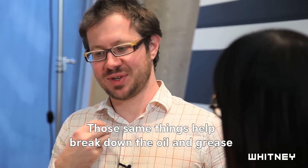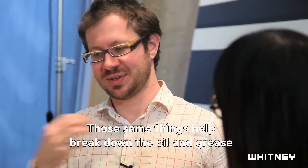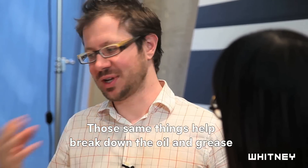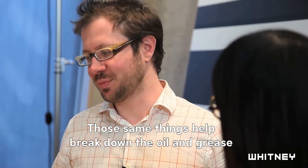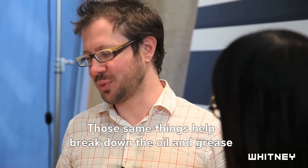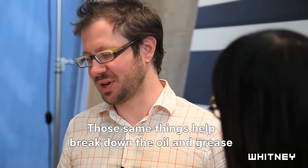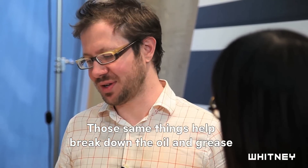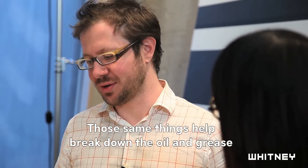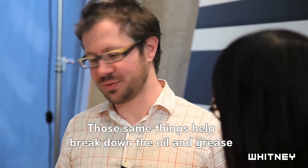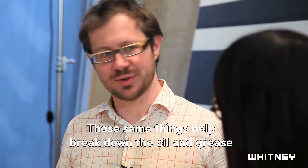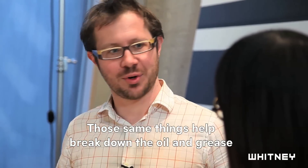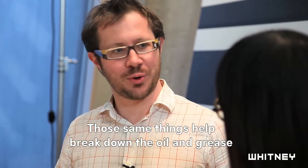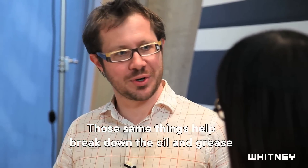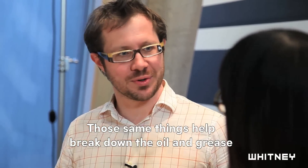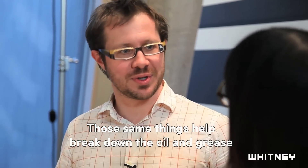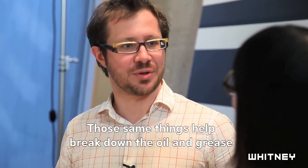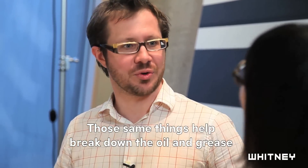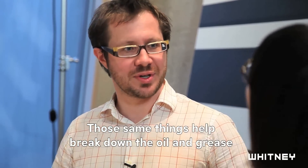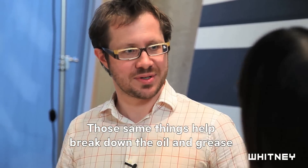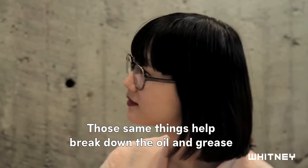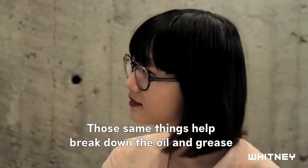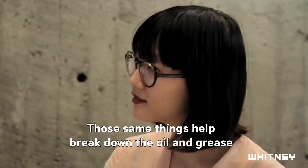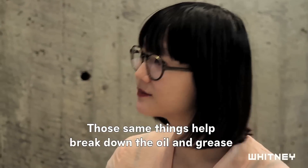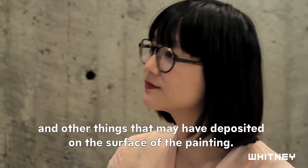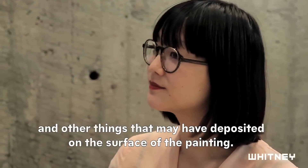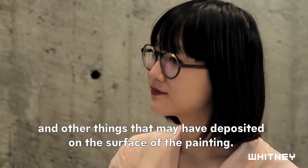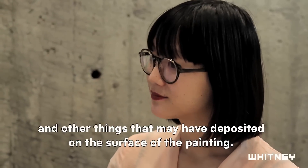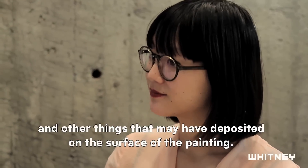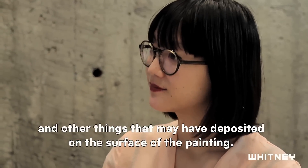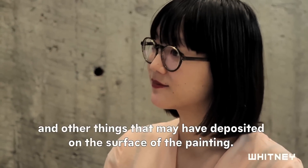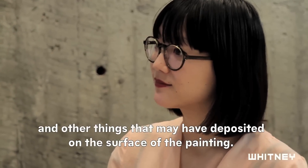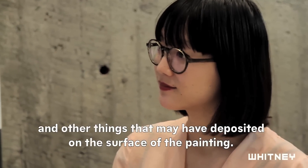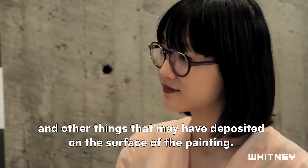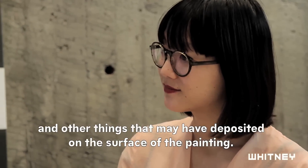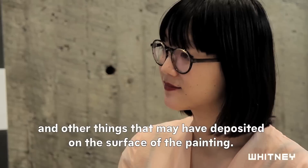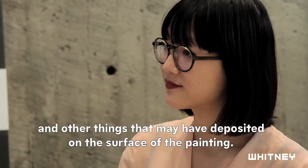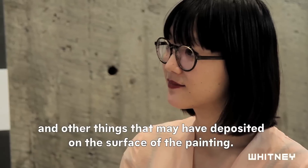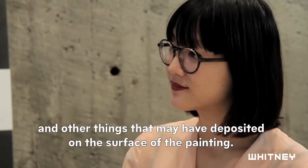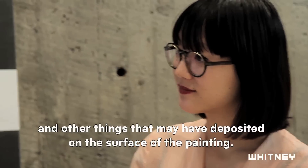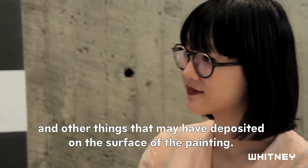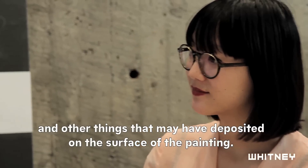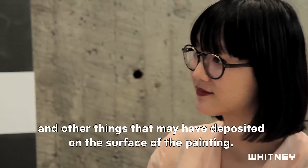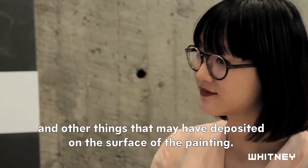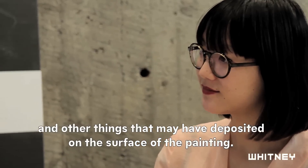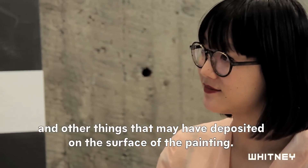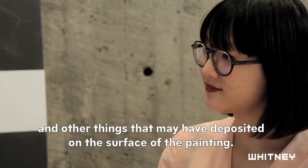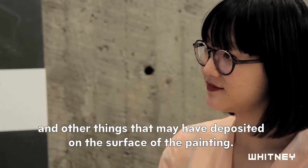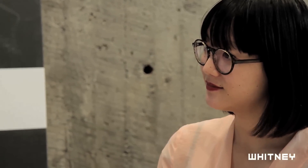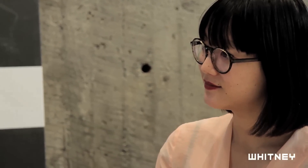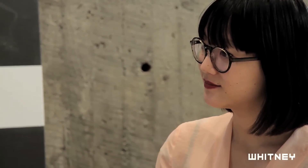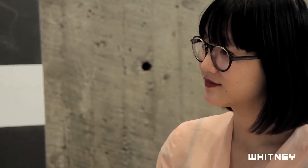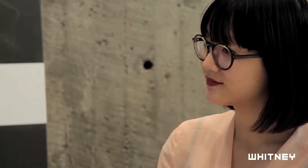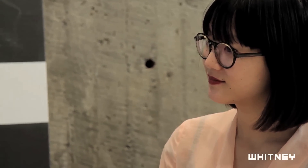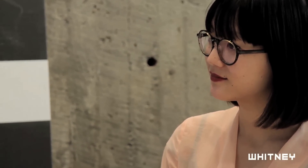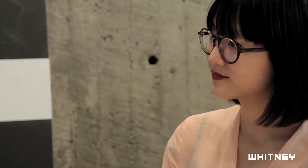same things help break down the oil and grease and other things that may have deposited on the surface of the painting.